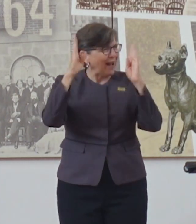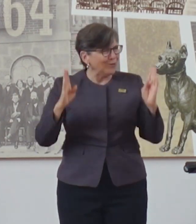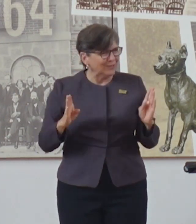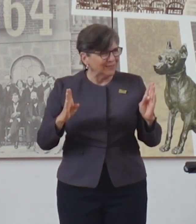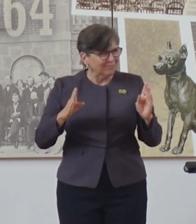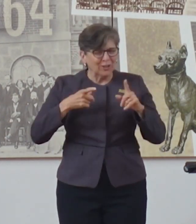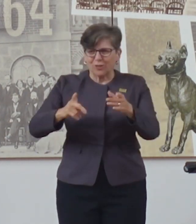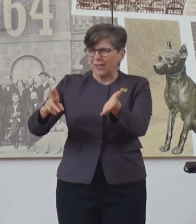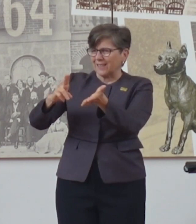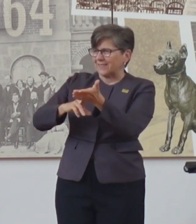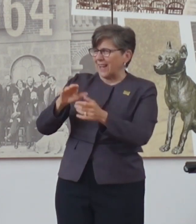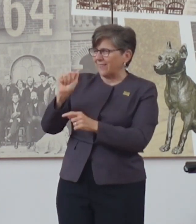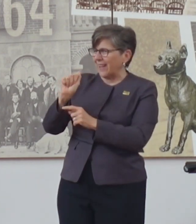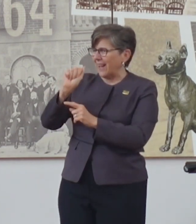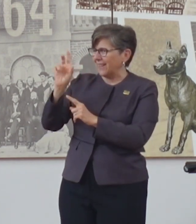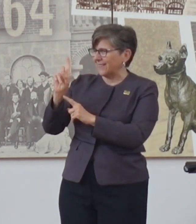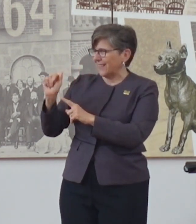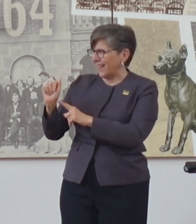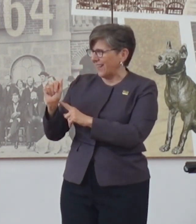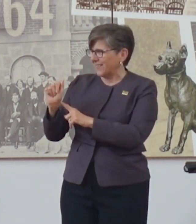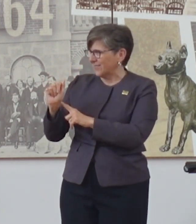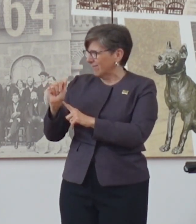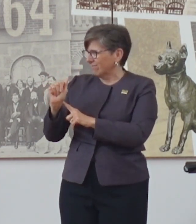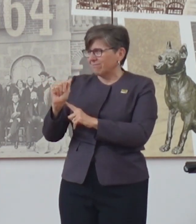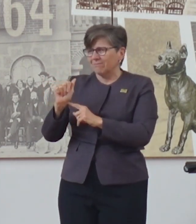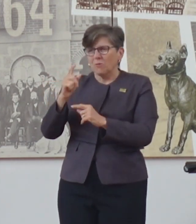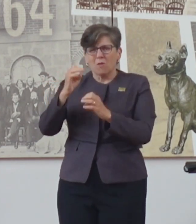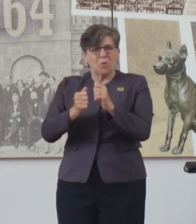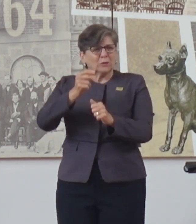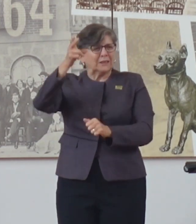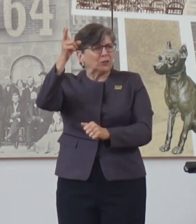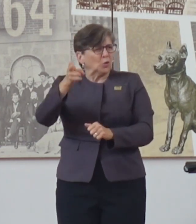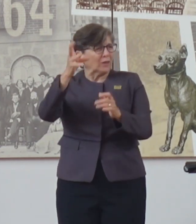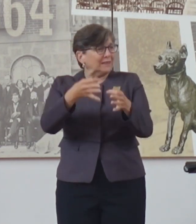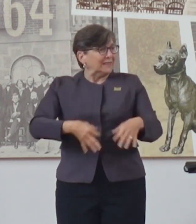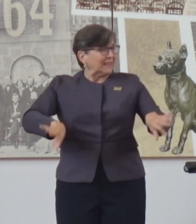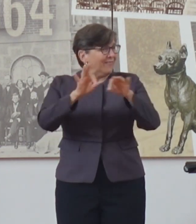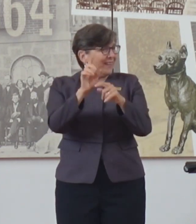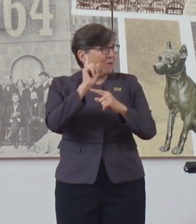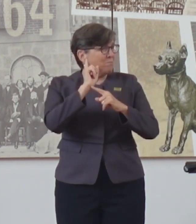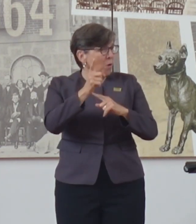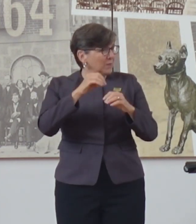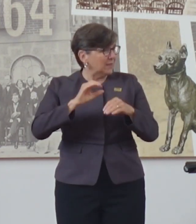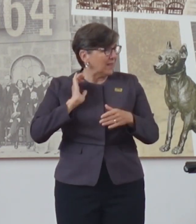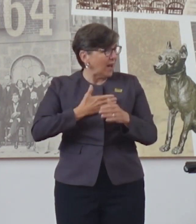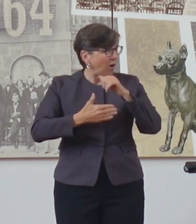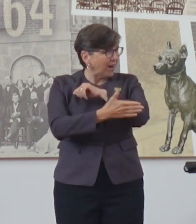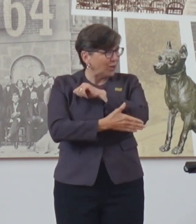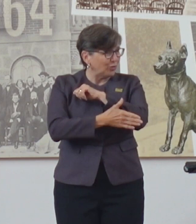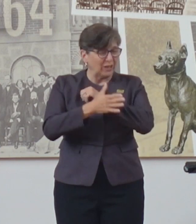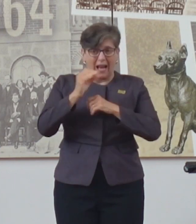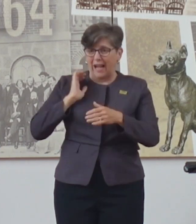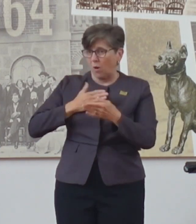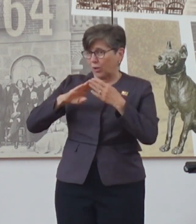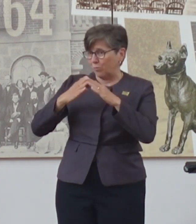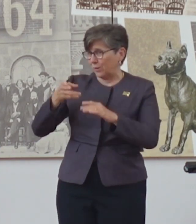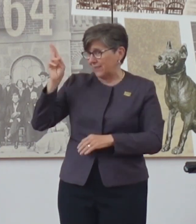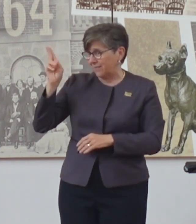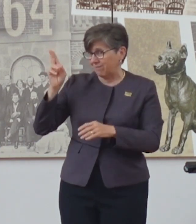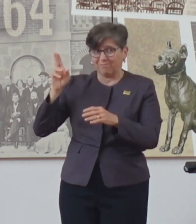the Rose Garden at the White House during the signing of the ADA. One of the most historically significant moments in our country and in